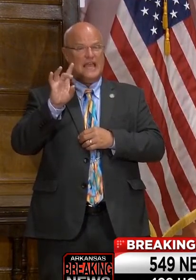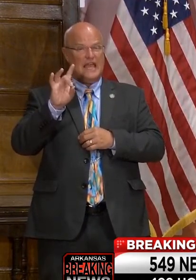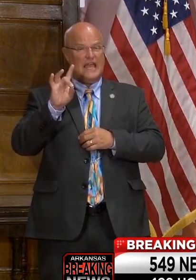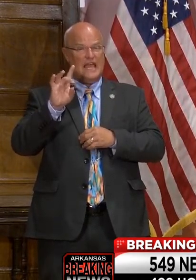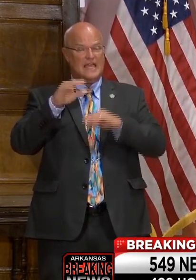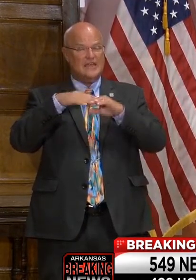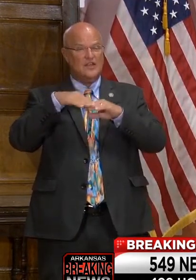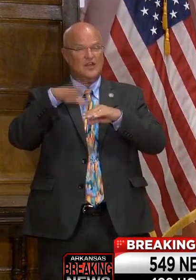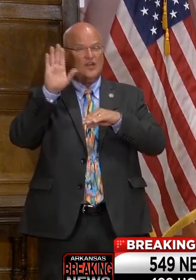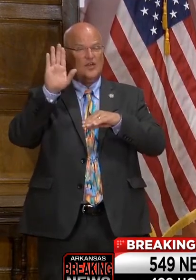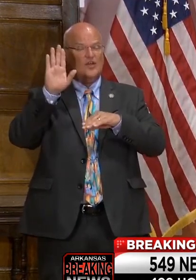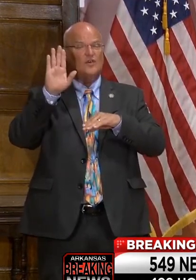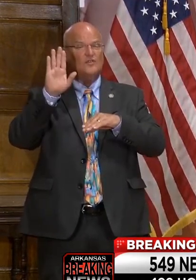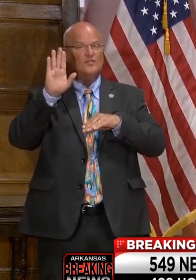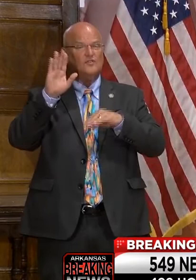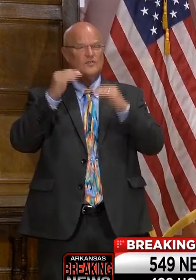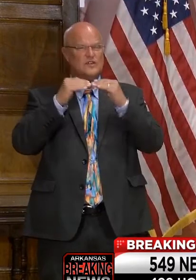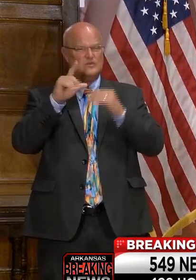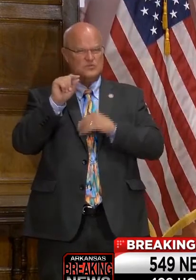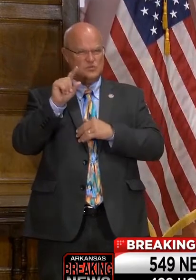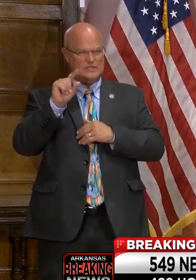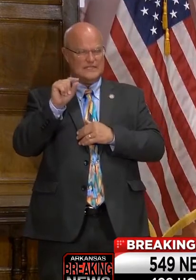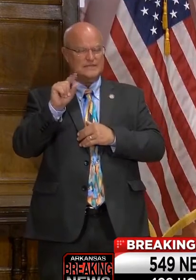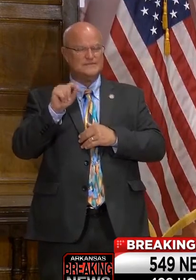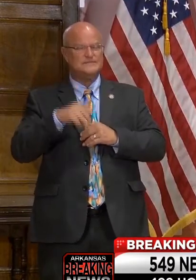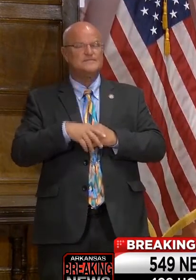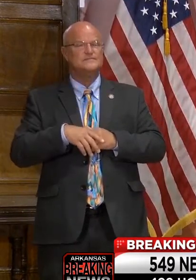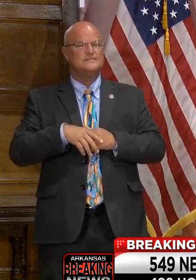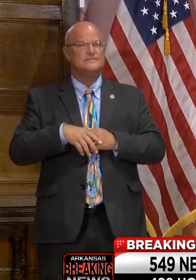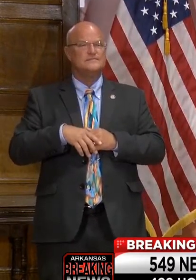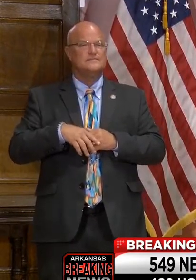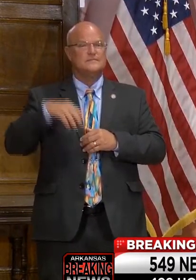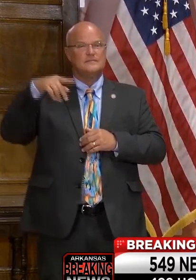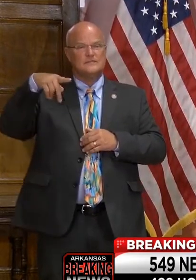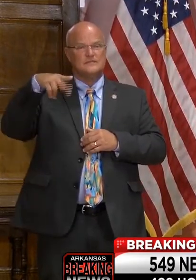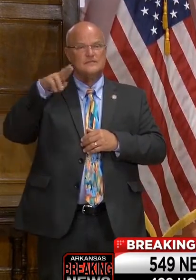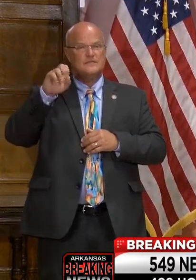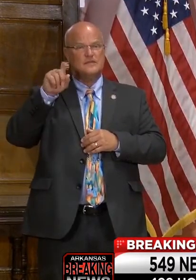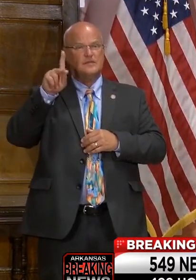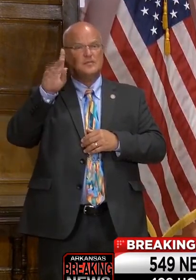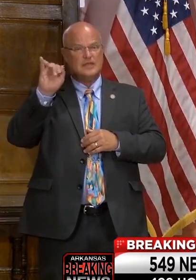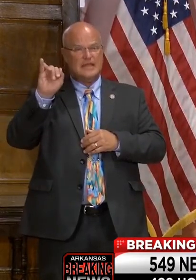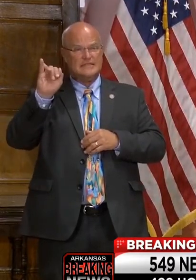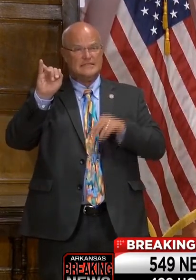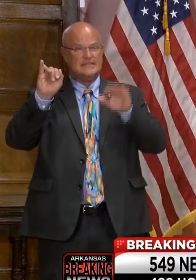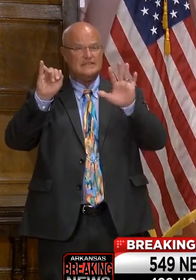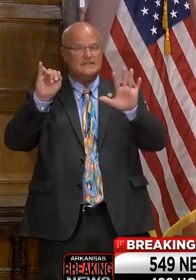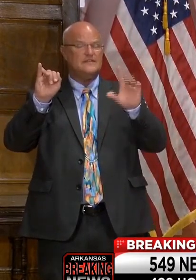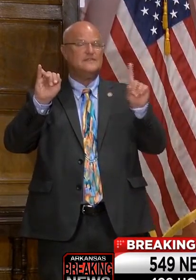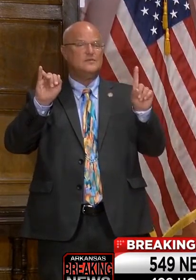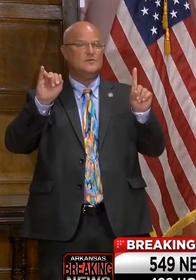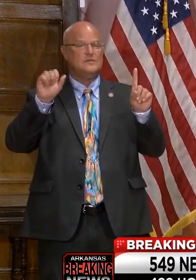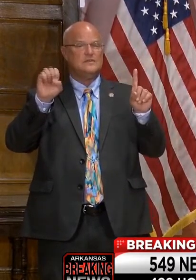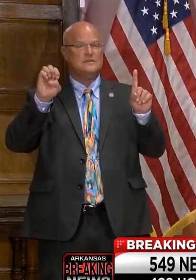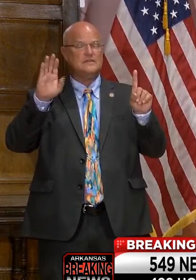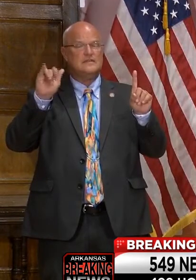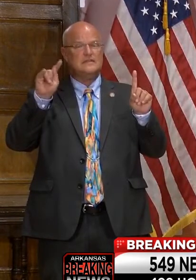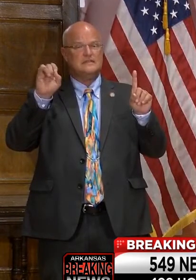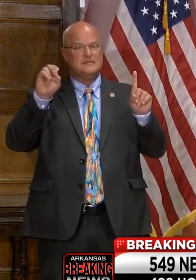at over or equal to 20 cases. They are Pulaski at 51,